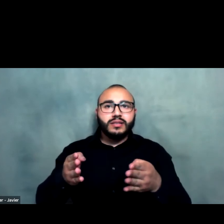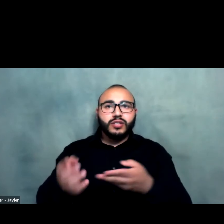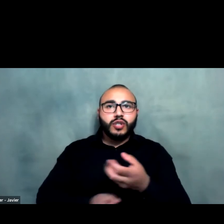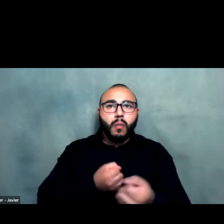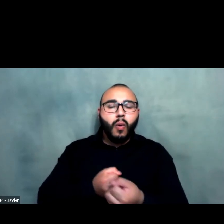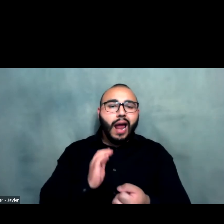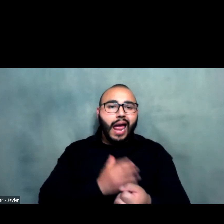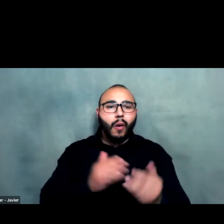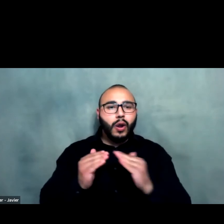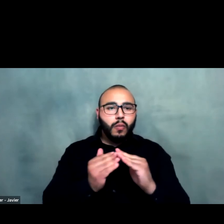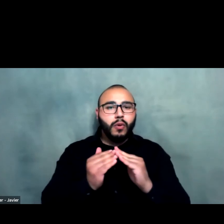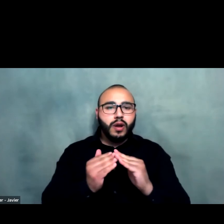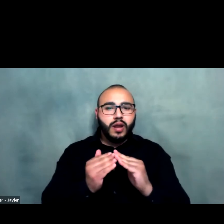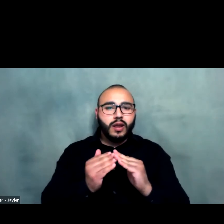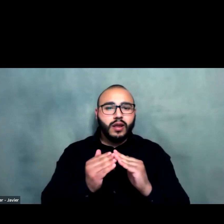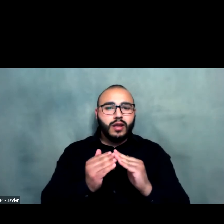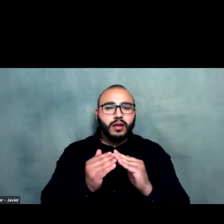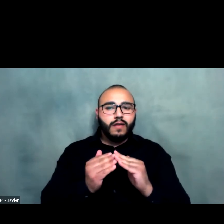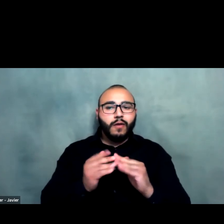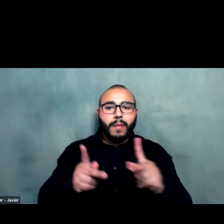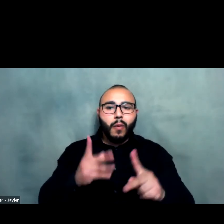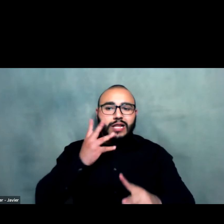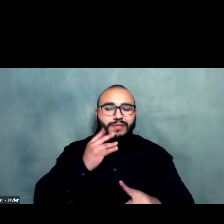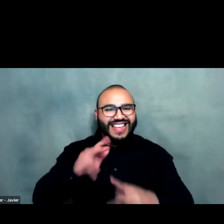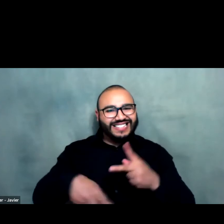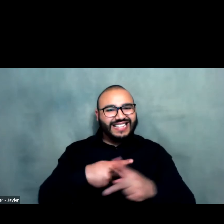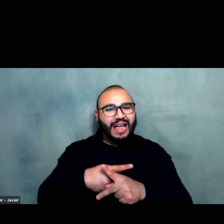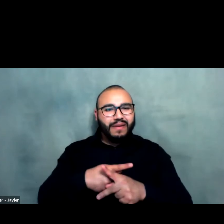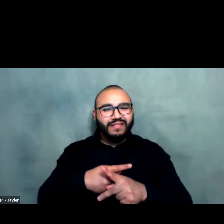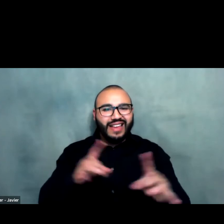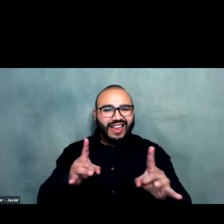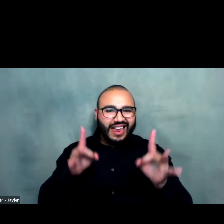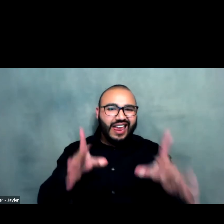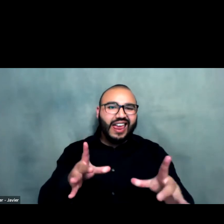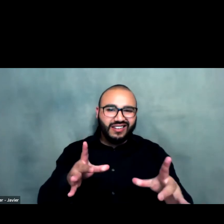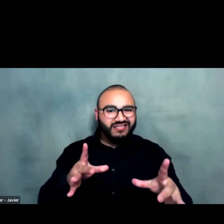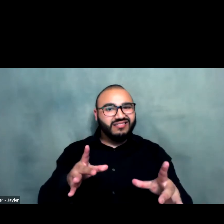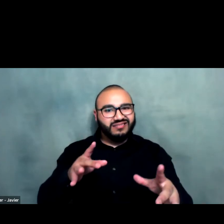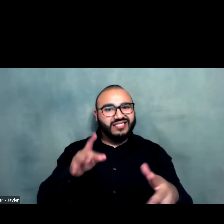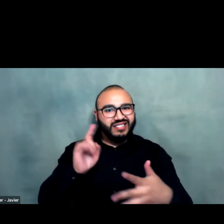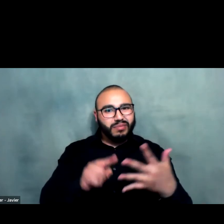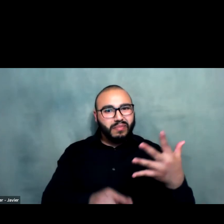our community at this time that has gone through this type of hate and these attacks.